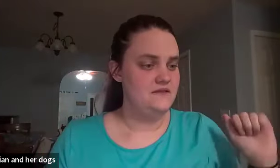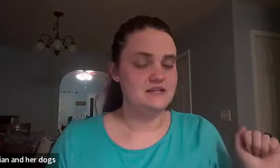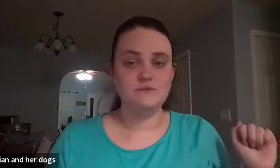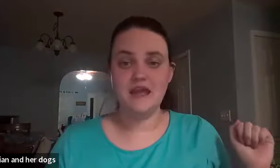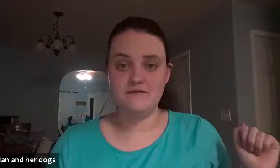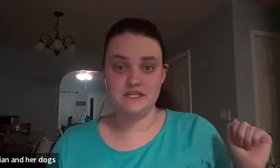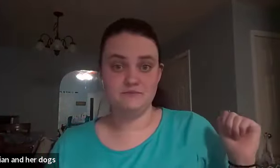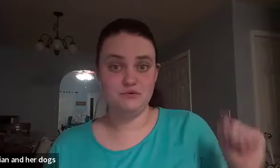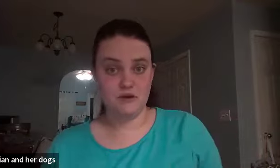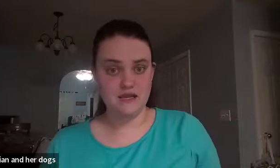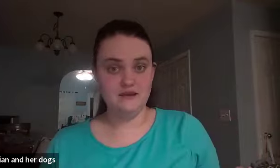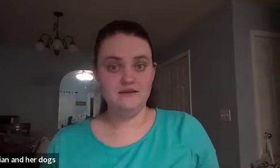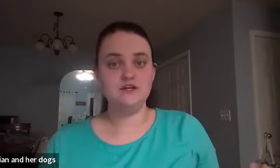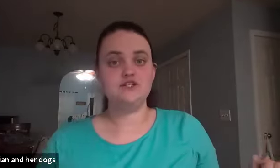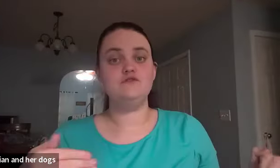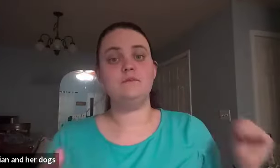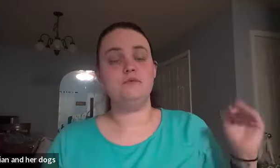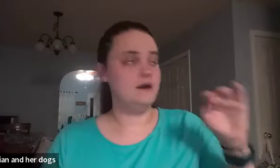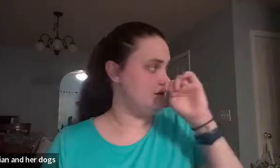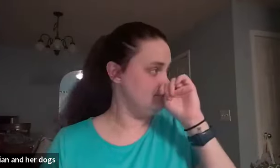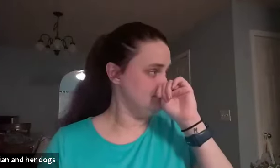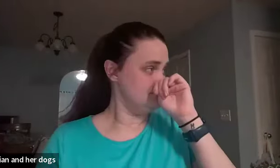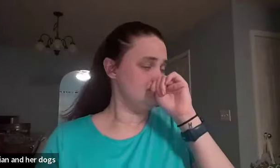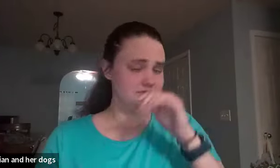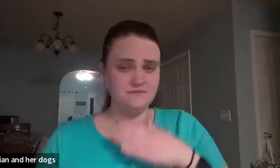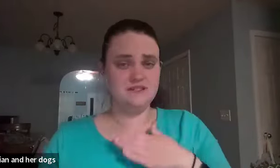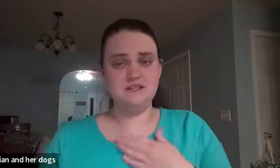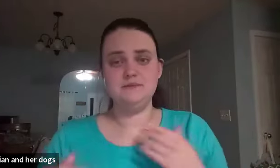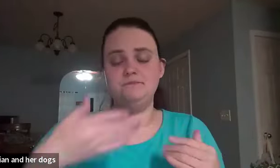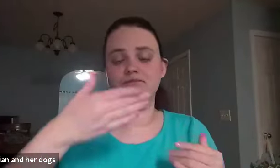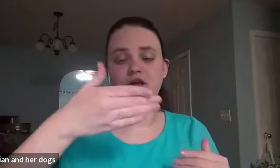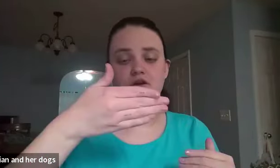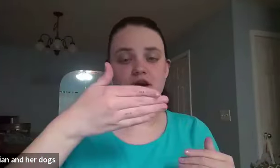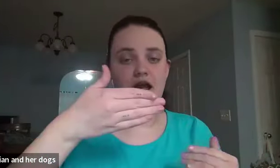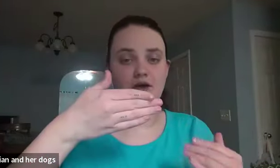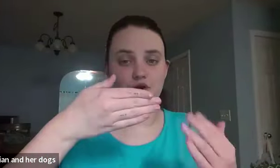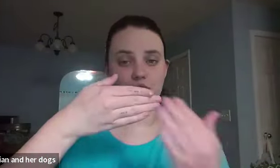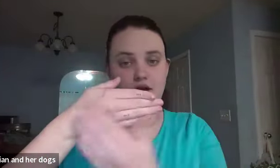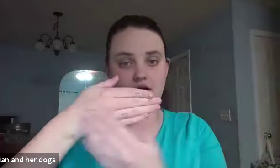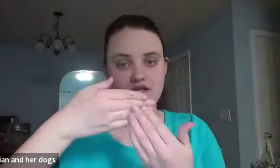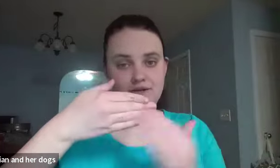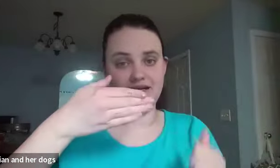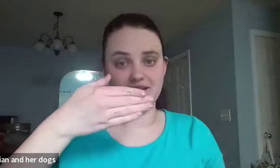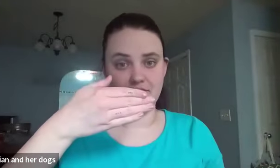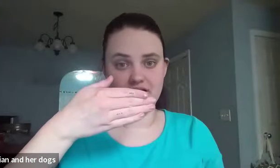The next one we have is bread. So for bread, excuse me, you're going to have your non-dominant hand